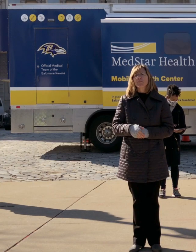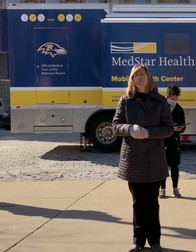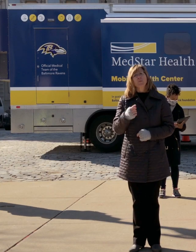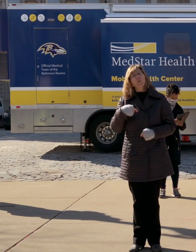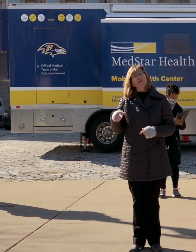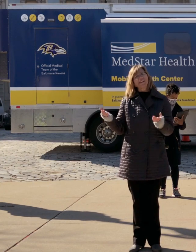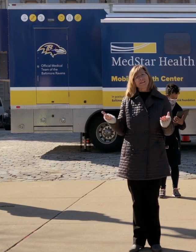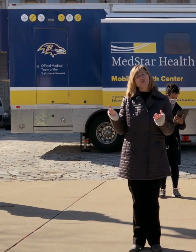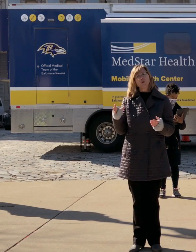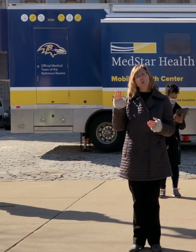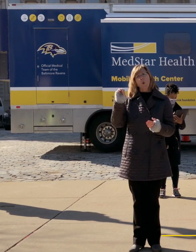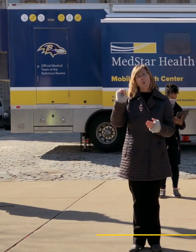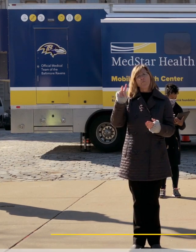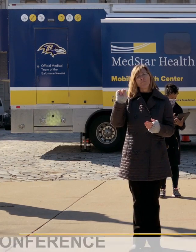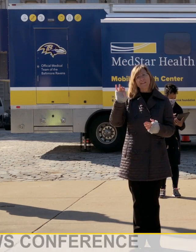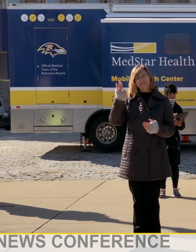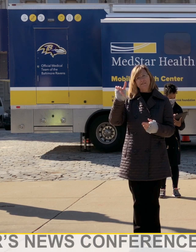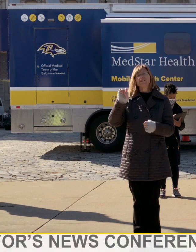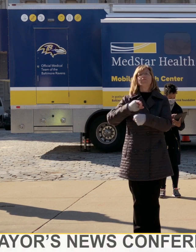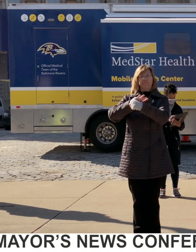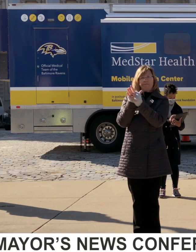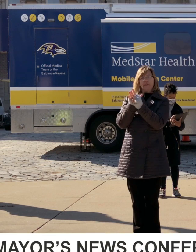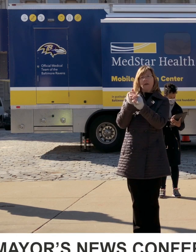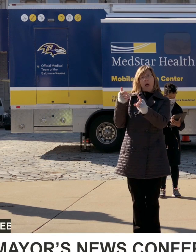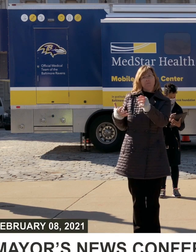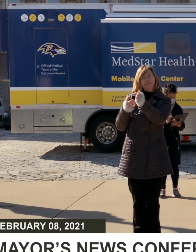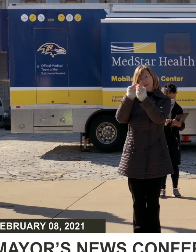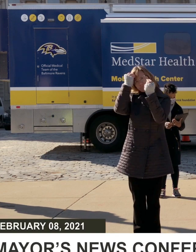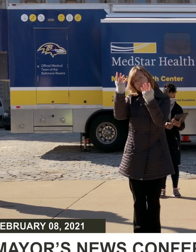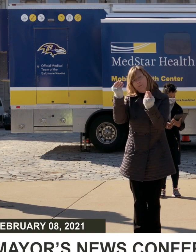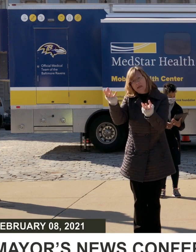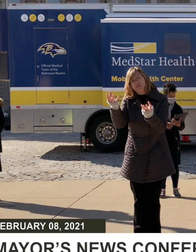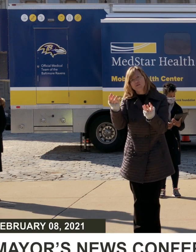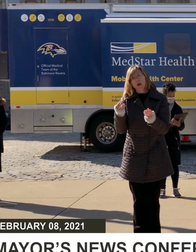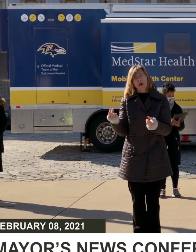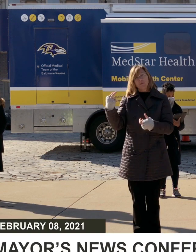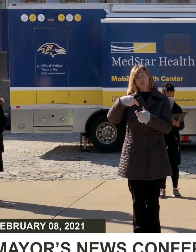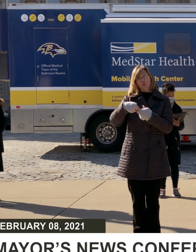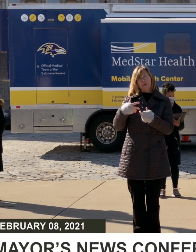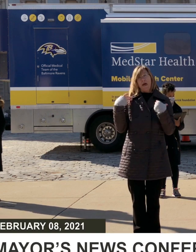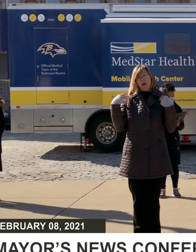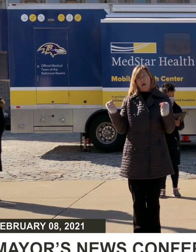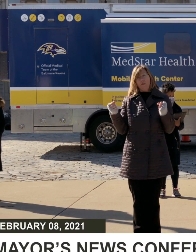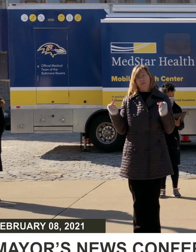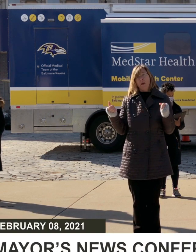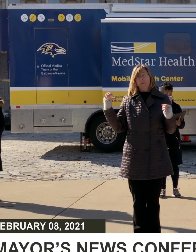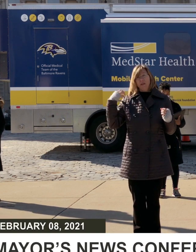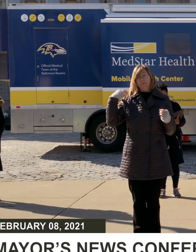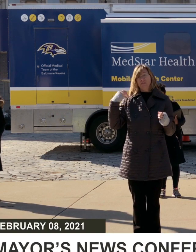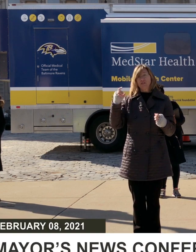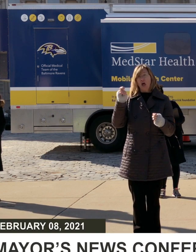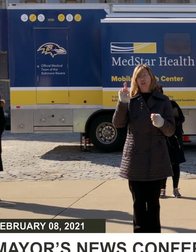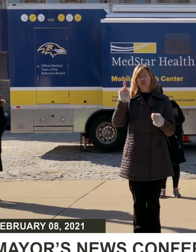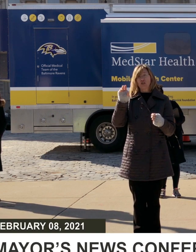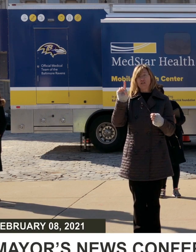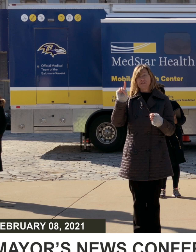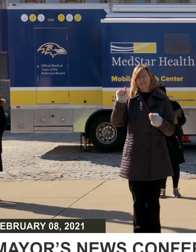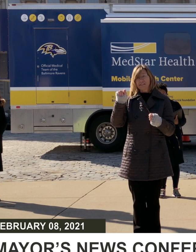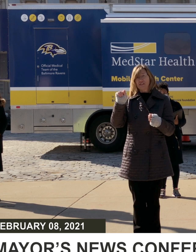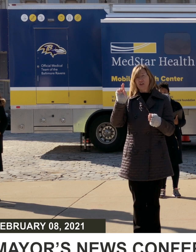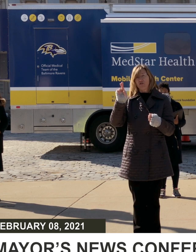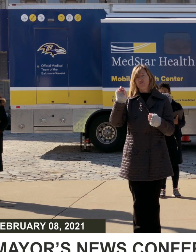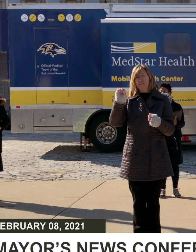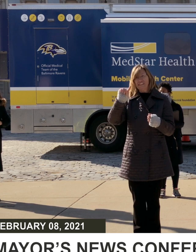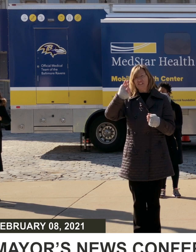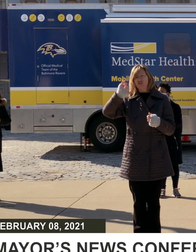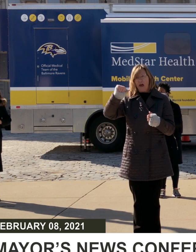here for a COVID-19 update. I am joined today by Health Commissioner Dr. Terraza, Deputy Health Commissioner Tan